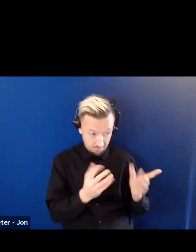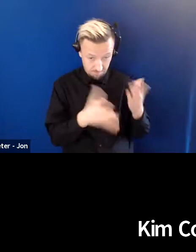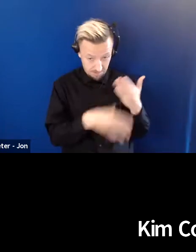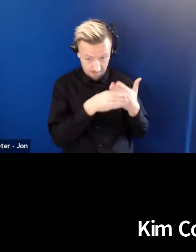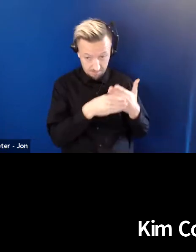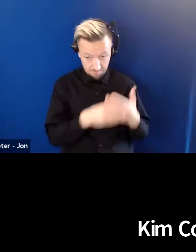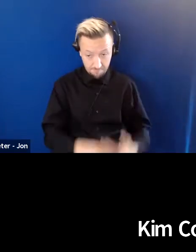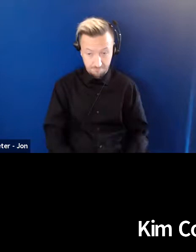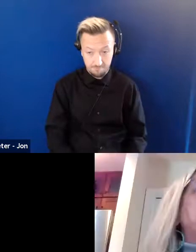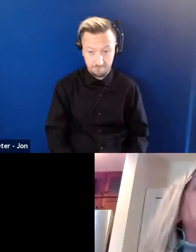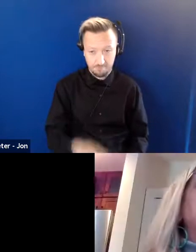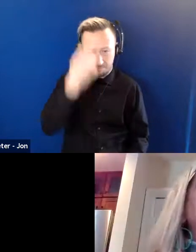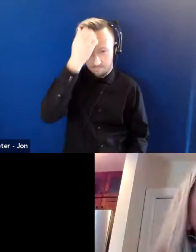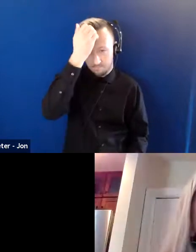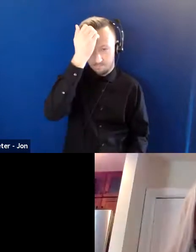Sure.